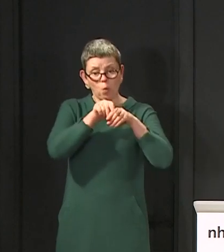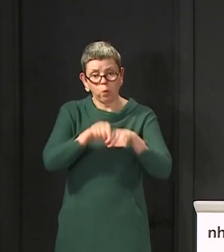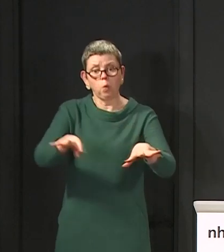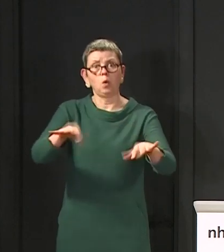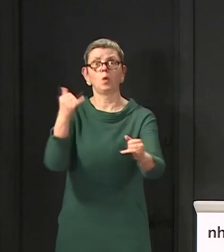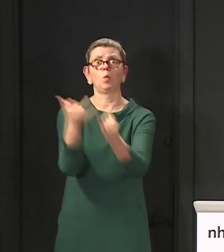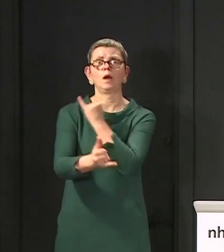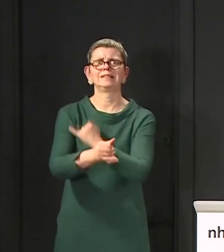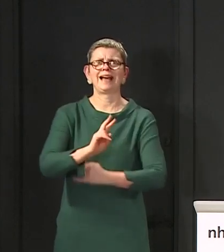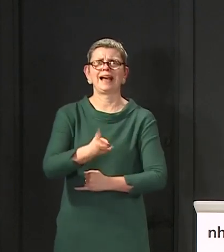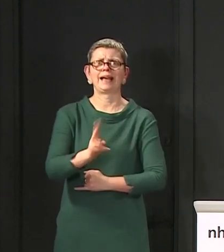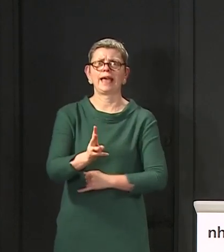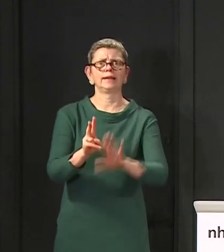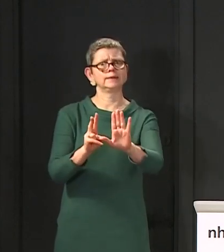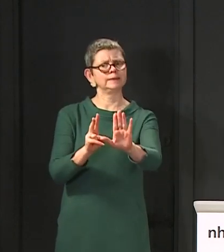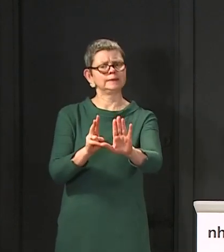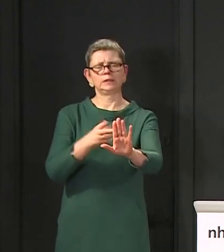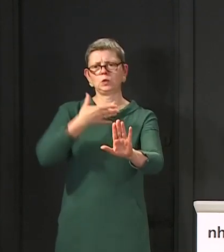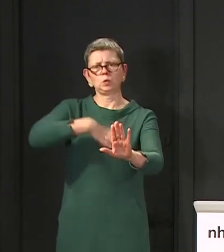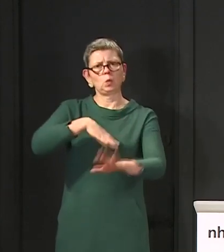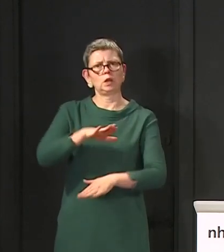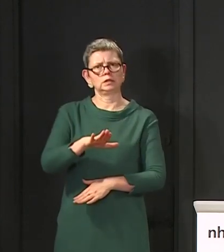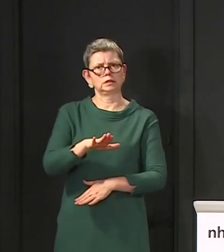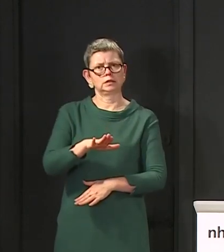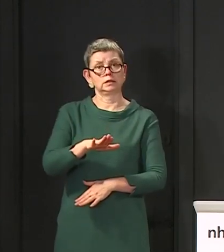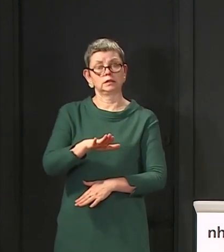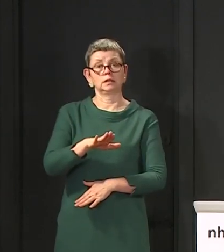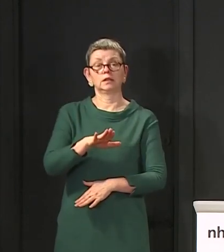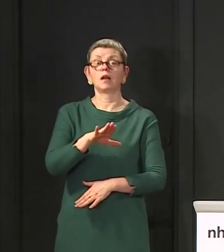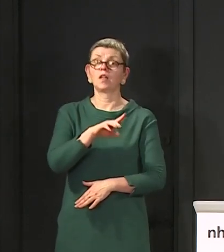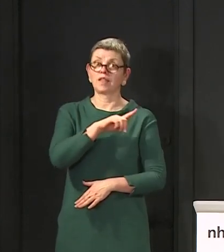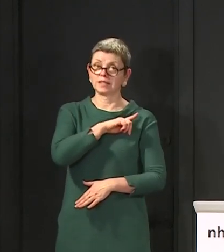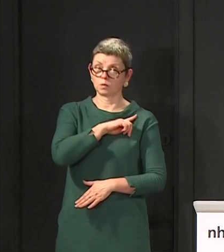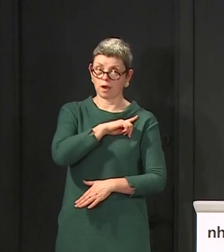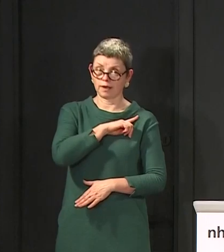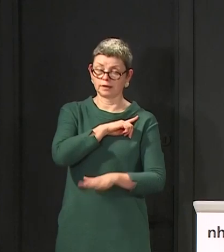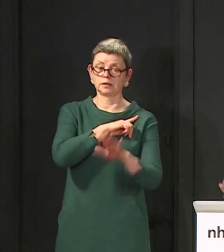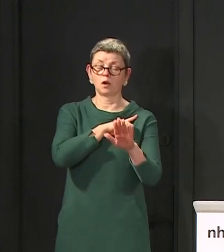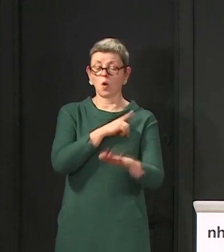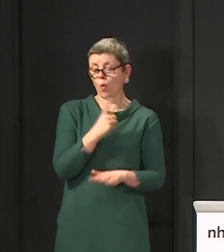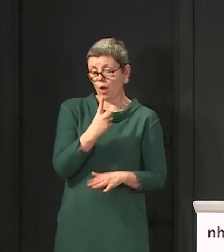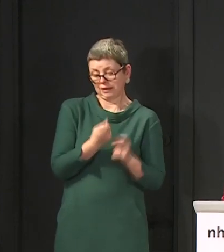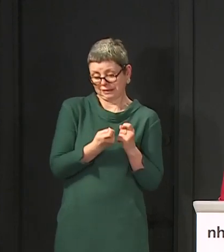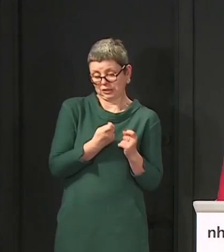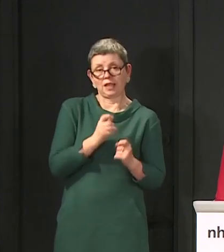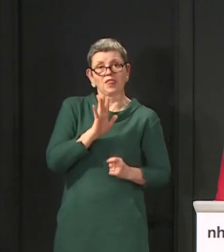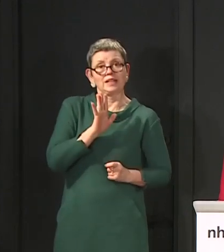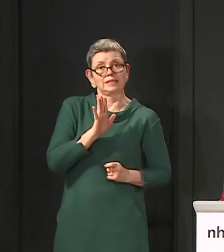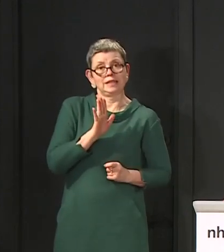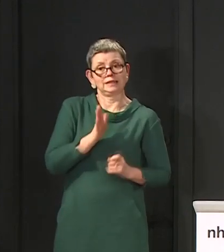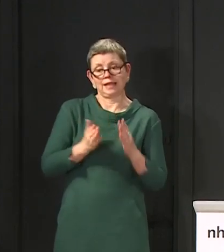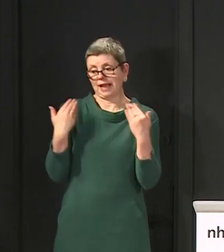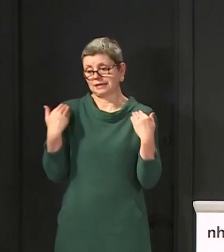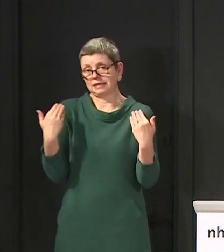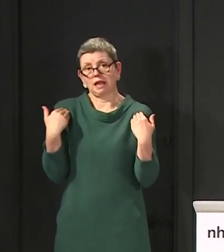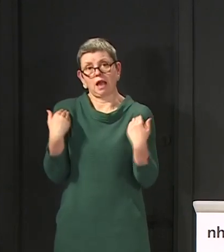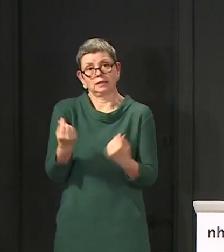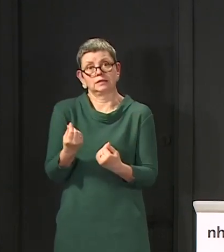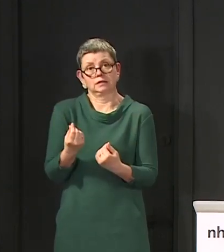prepared to take that risk. That is why, except for the fact that from tomorrow you can go out to exercise more than once a day, the